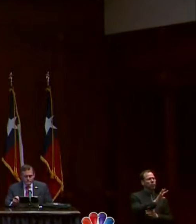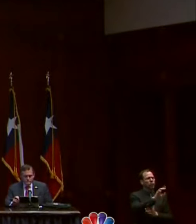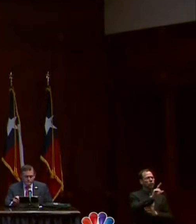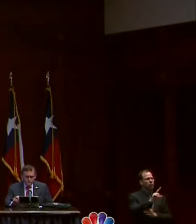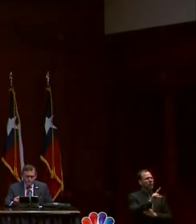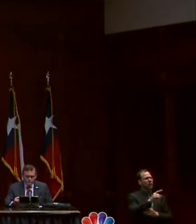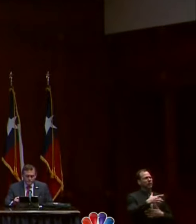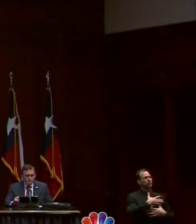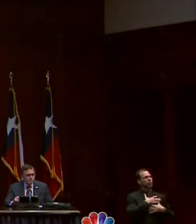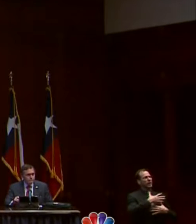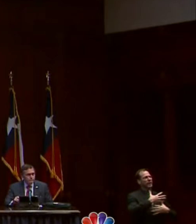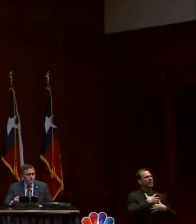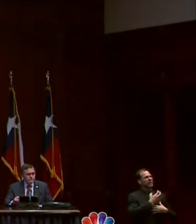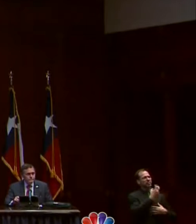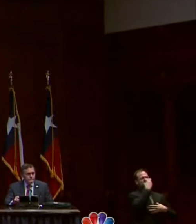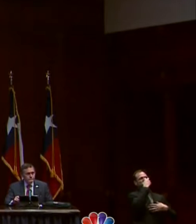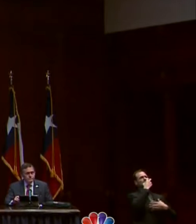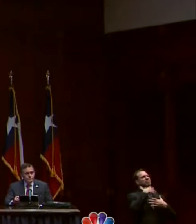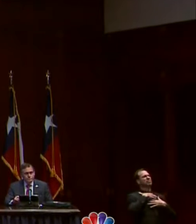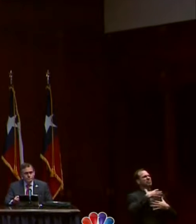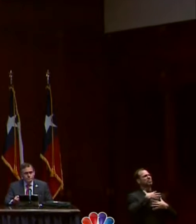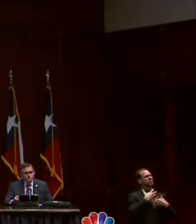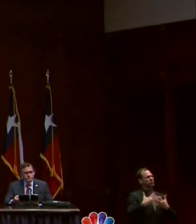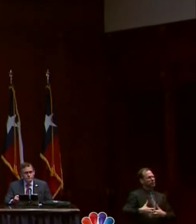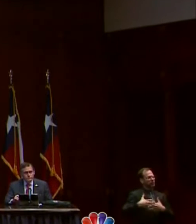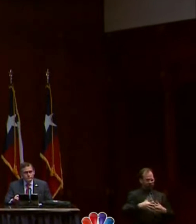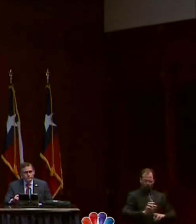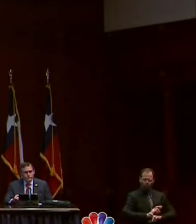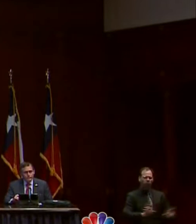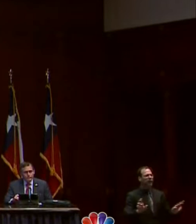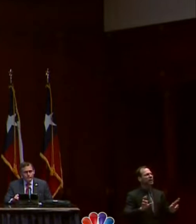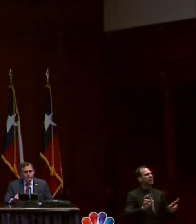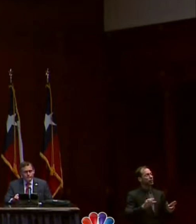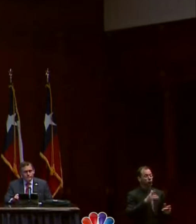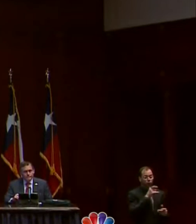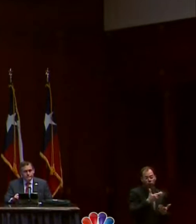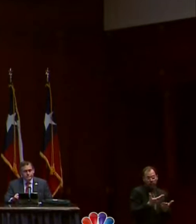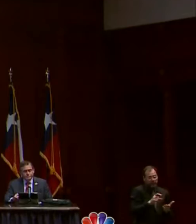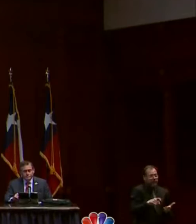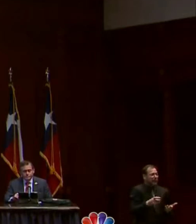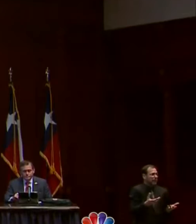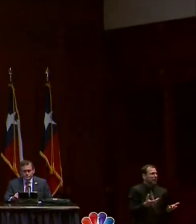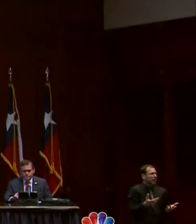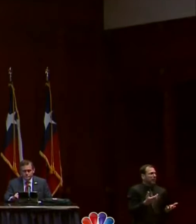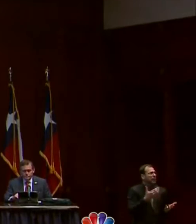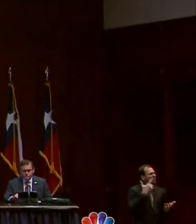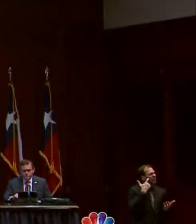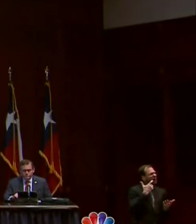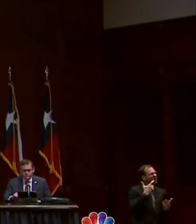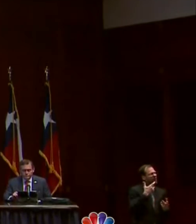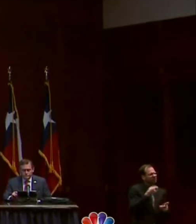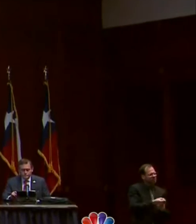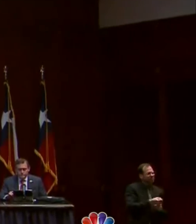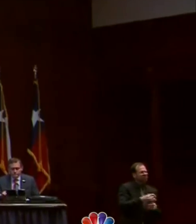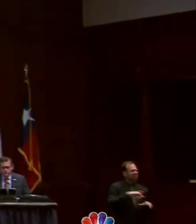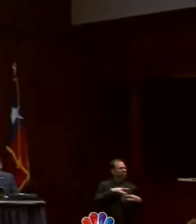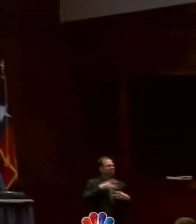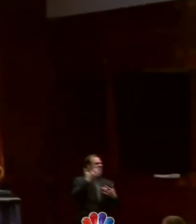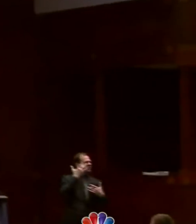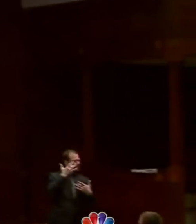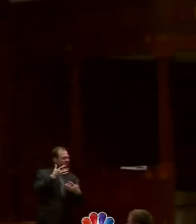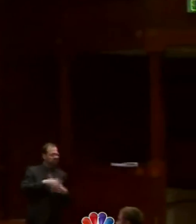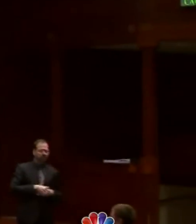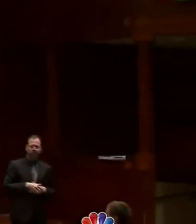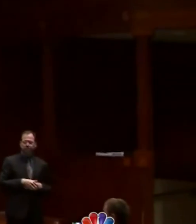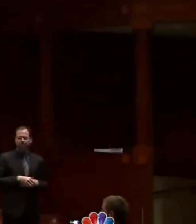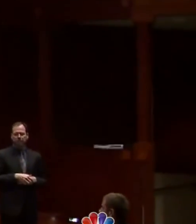8,741 ventilators that are available to be used for those who may need them because of COVID-19.